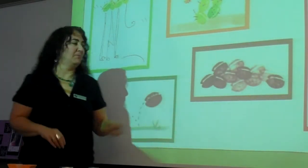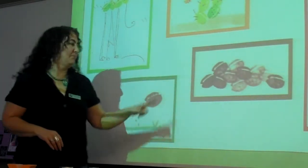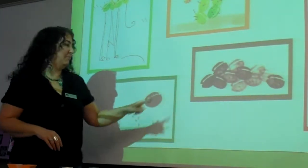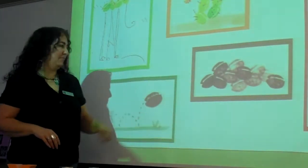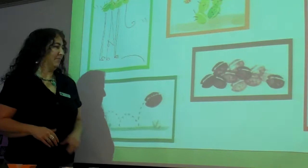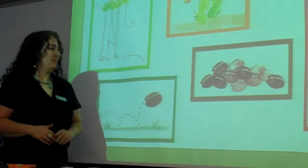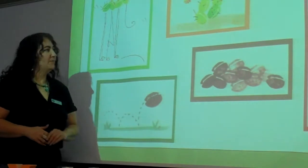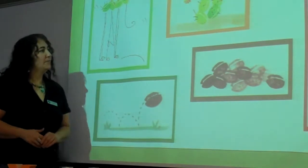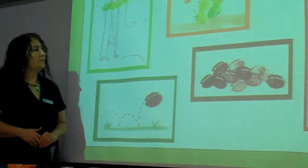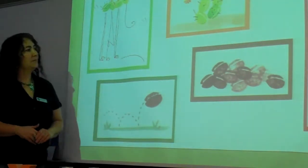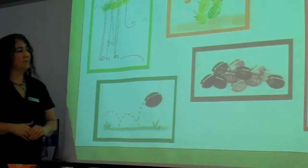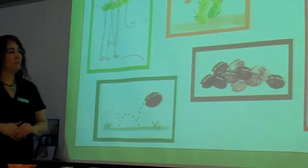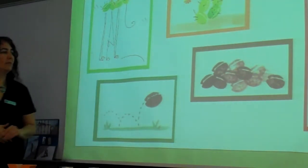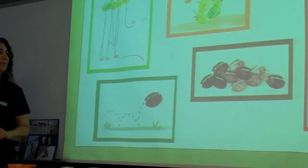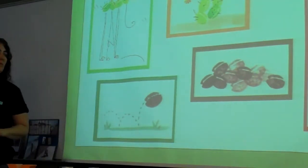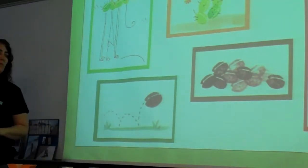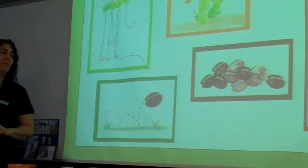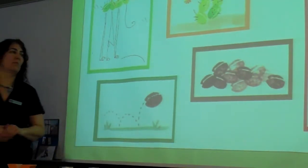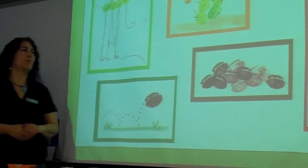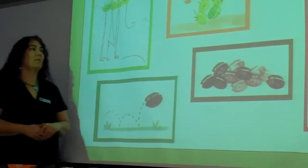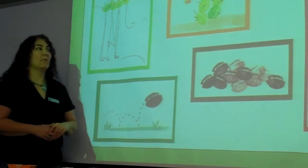Coffee or chocolate beans here.